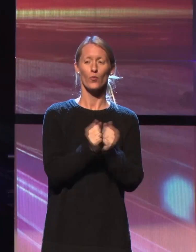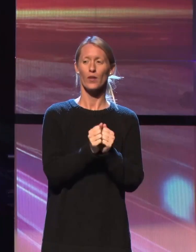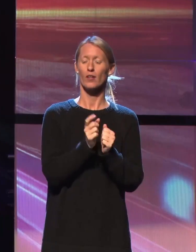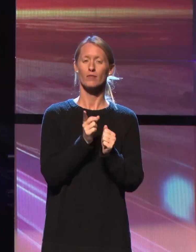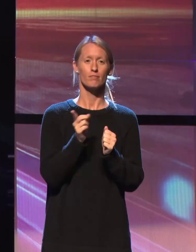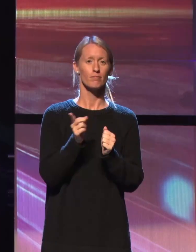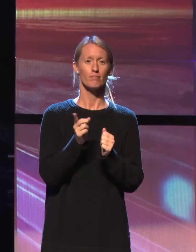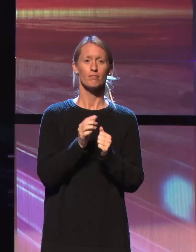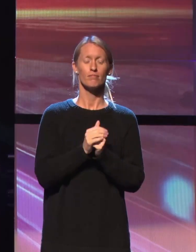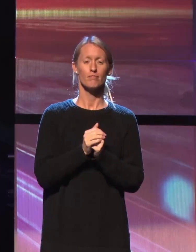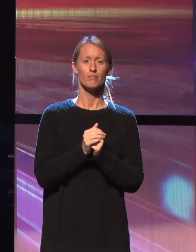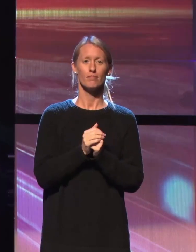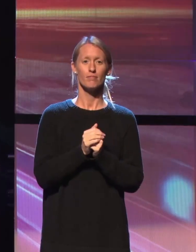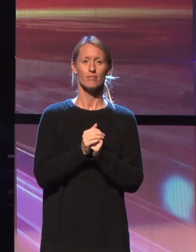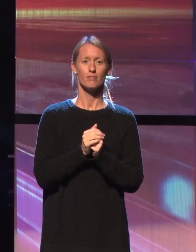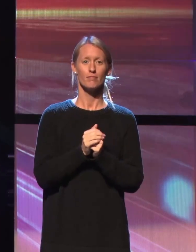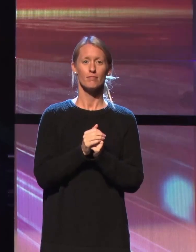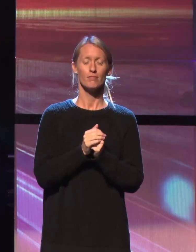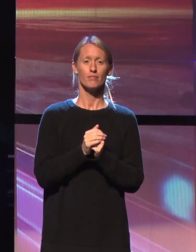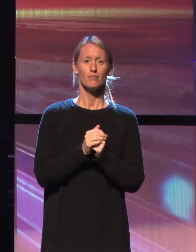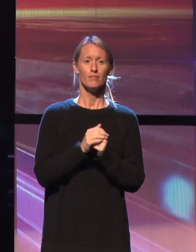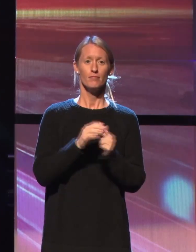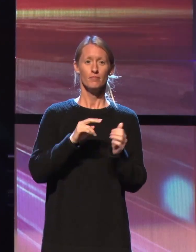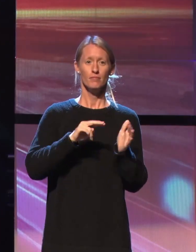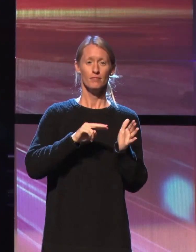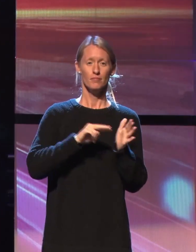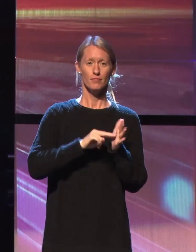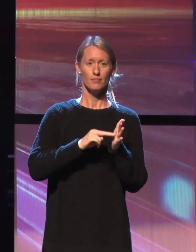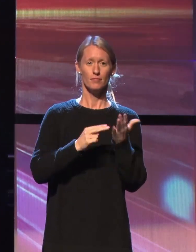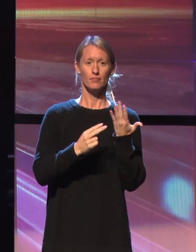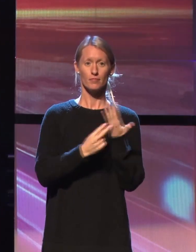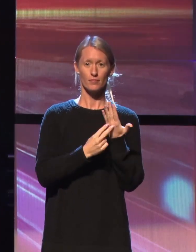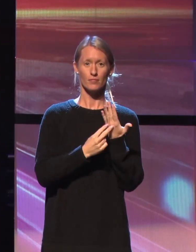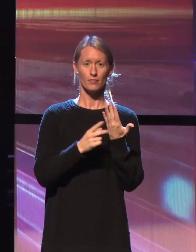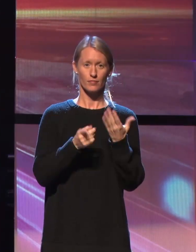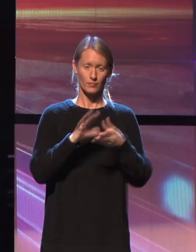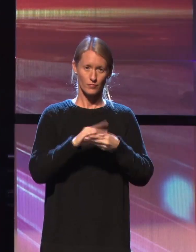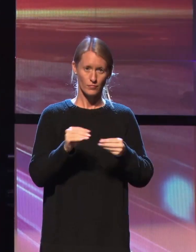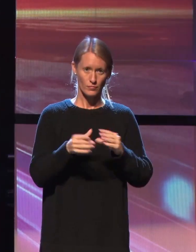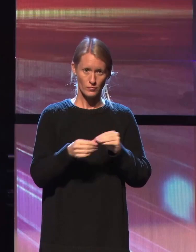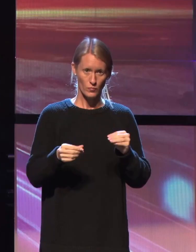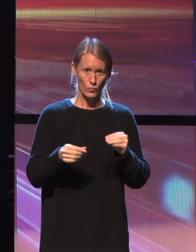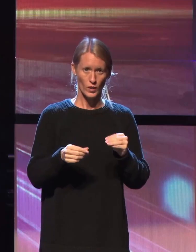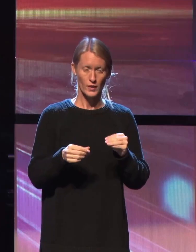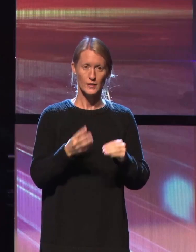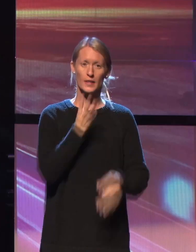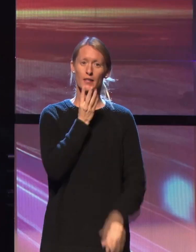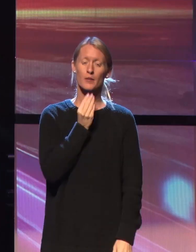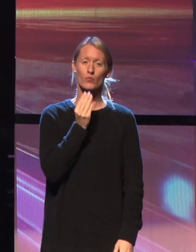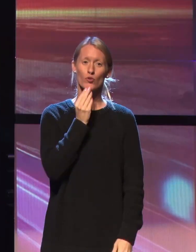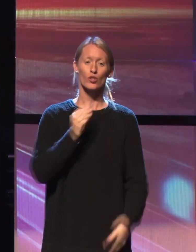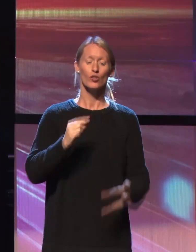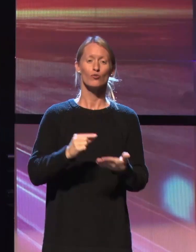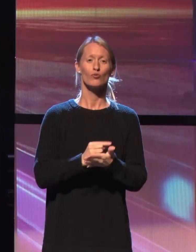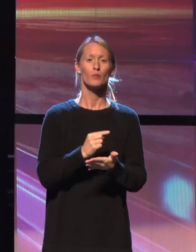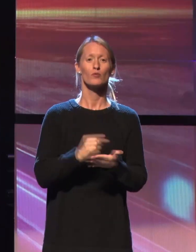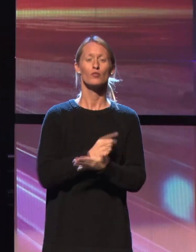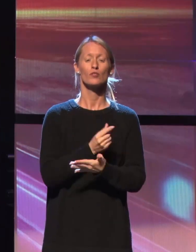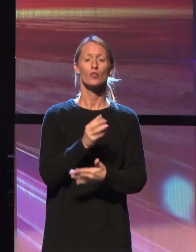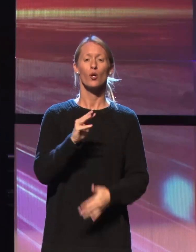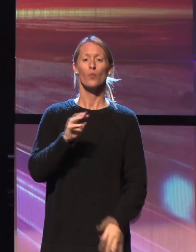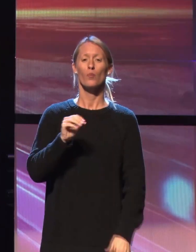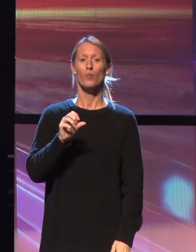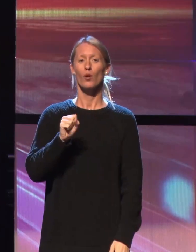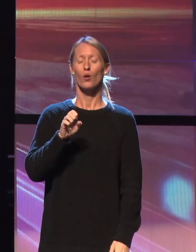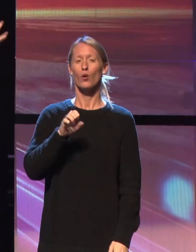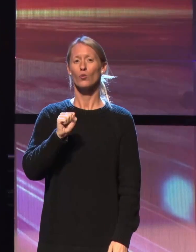upon, this song comes from a metaphor, an image, a story in the Hebrew scriptures where Moses and the Israelites, Moses says